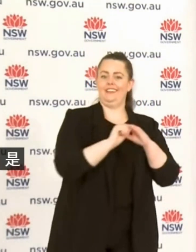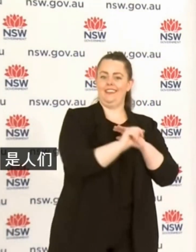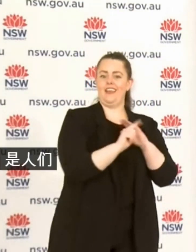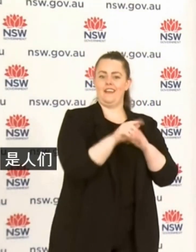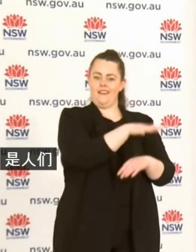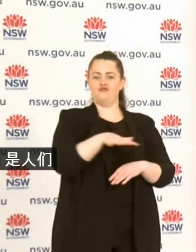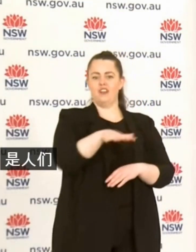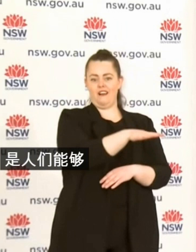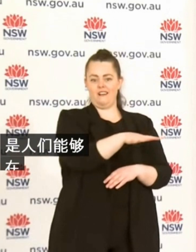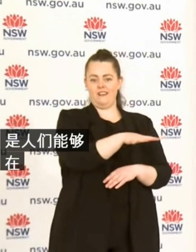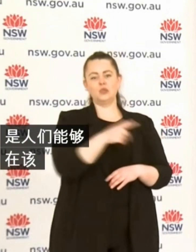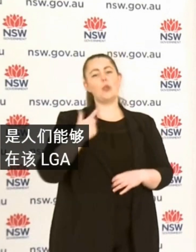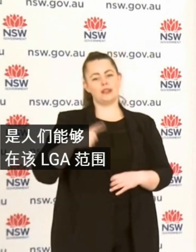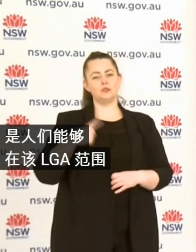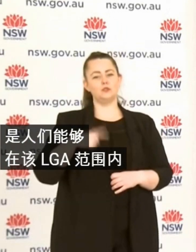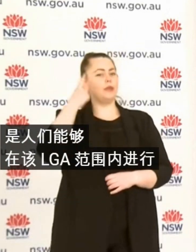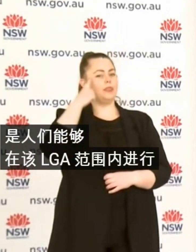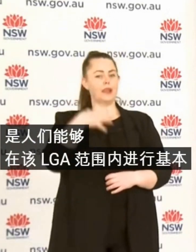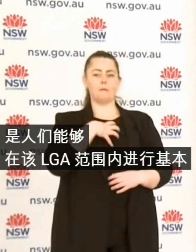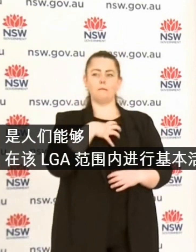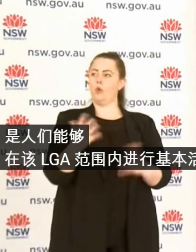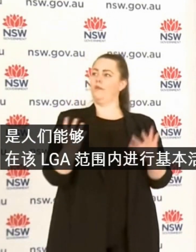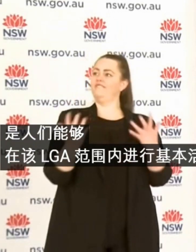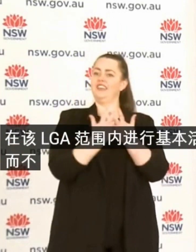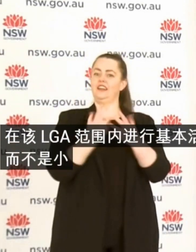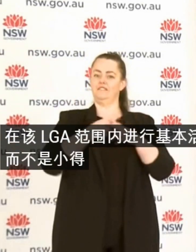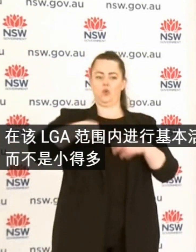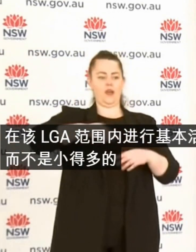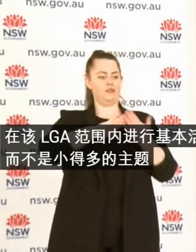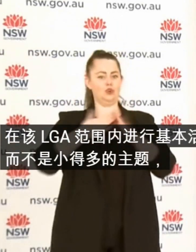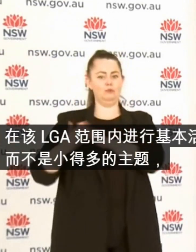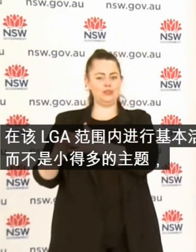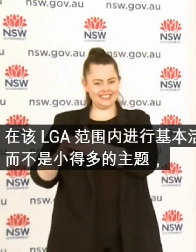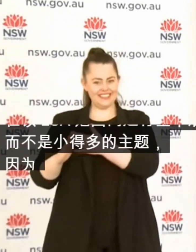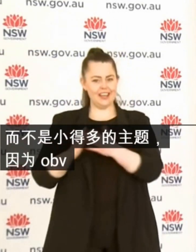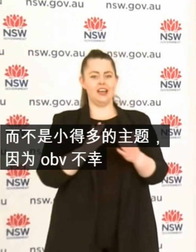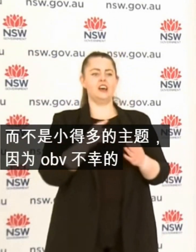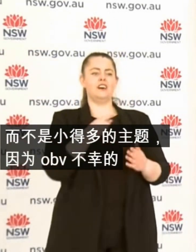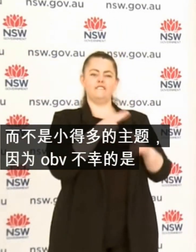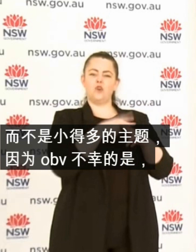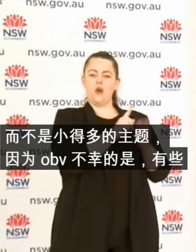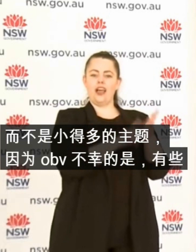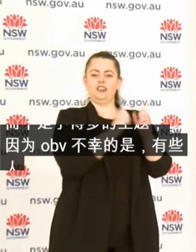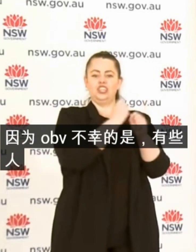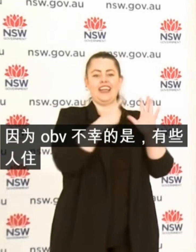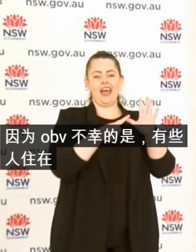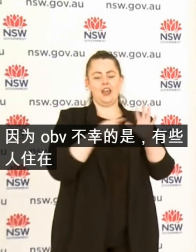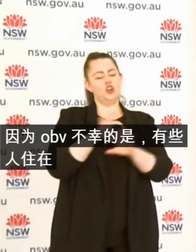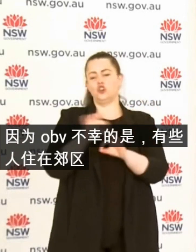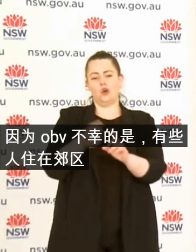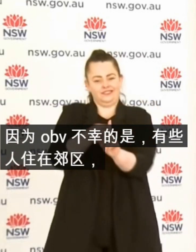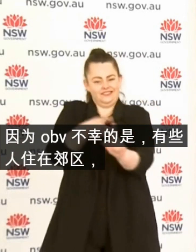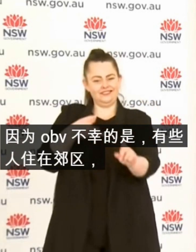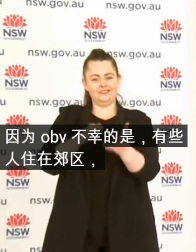for people to move about to do essential activities within that LGA rather than a much smaller suburb. Because obviously there are people who are living